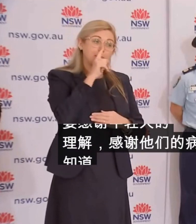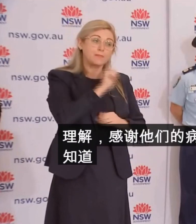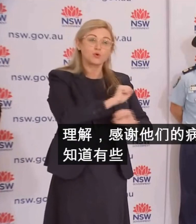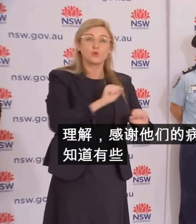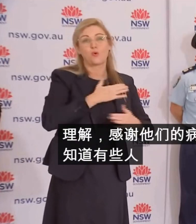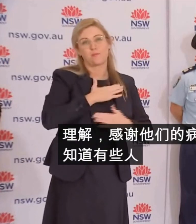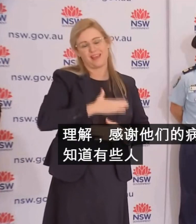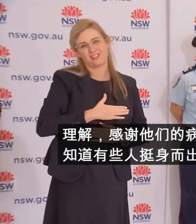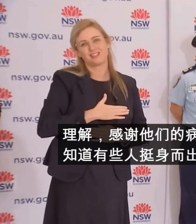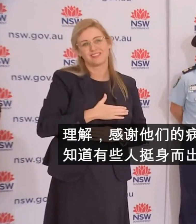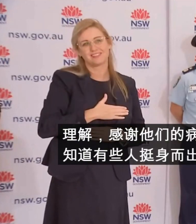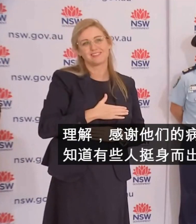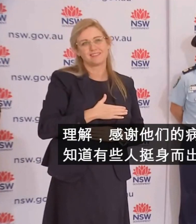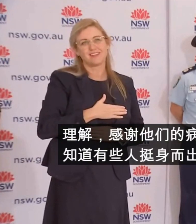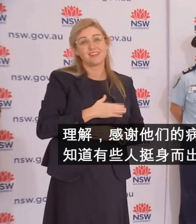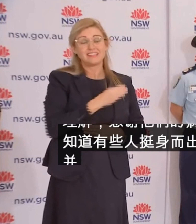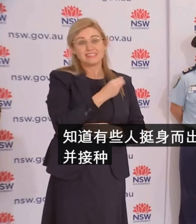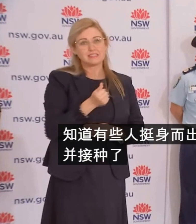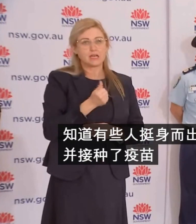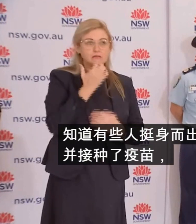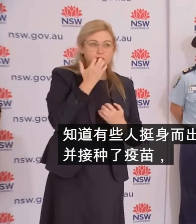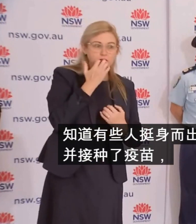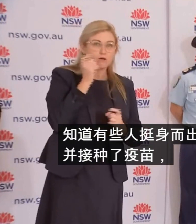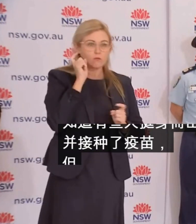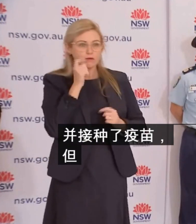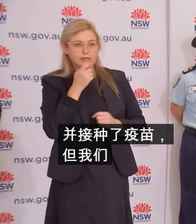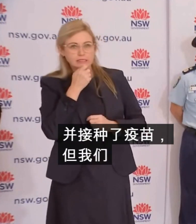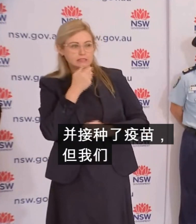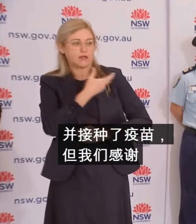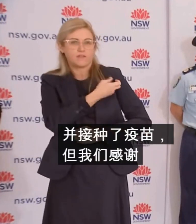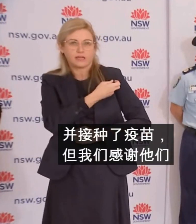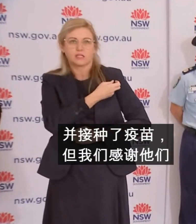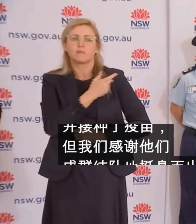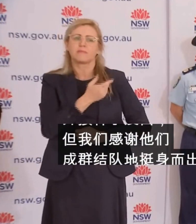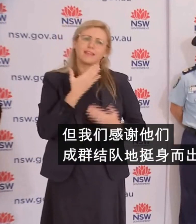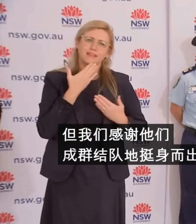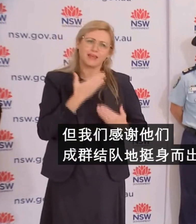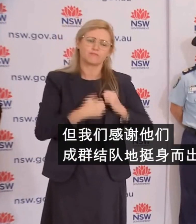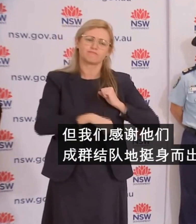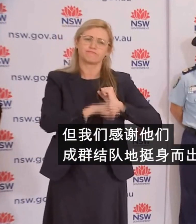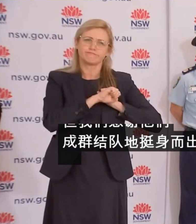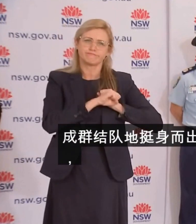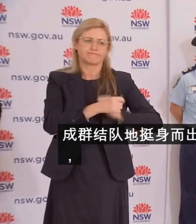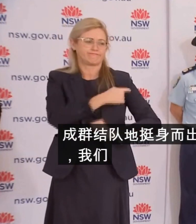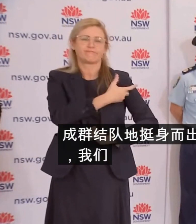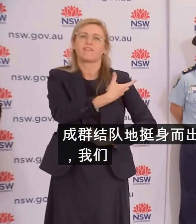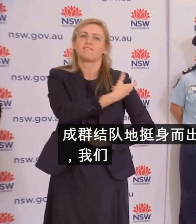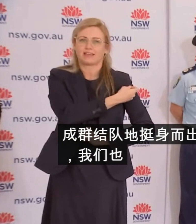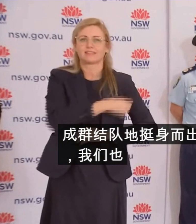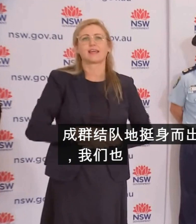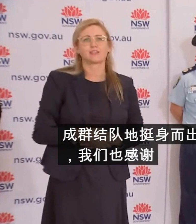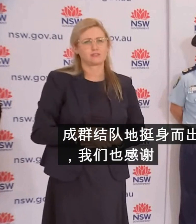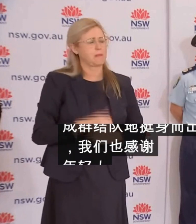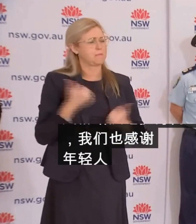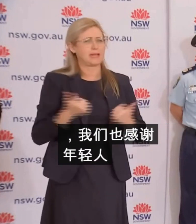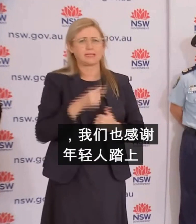patience. I know how fearful some have been in coming forward and getting vaccinated, but we thank them. They're coming forward in droves. And we also